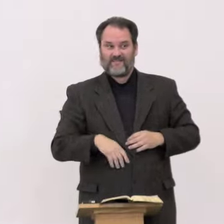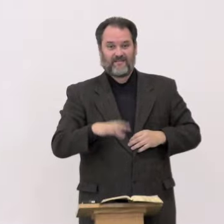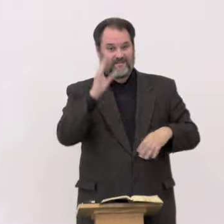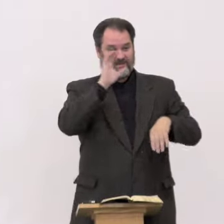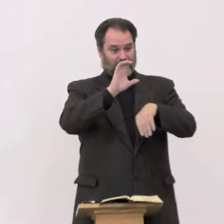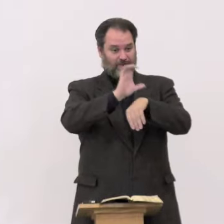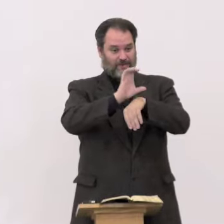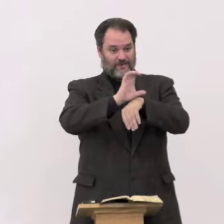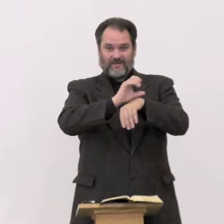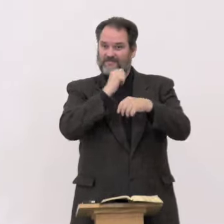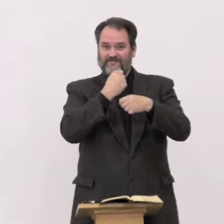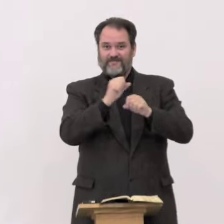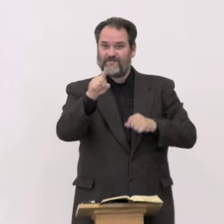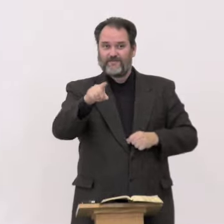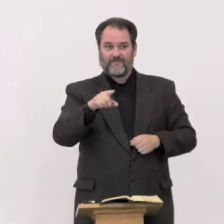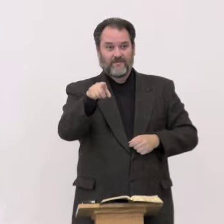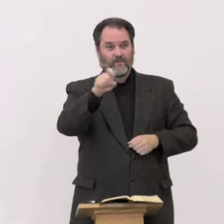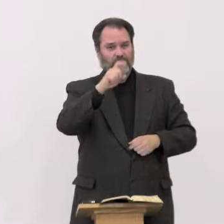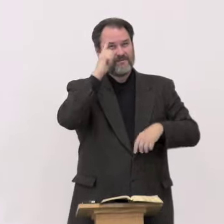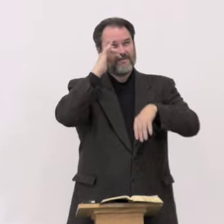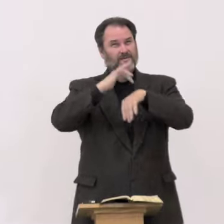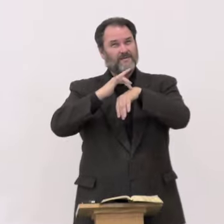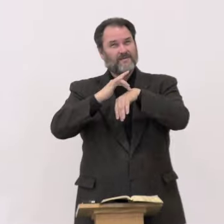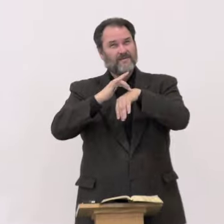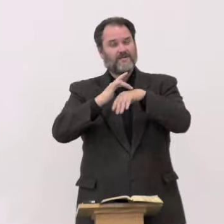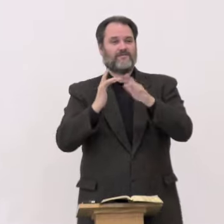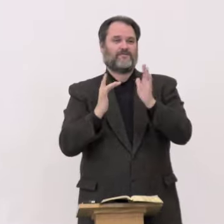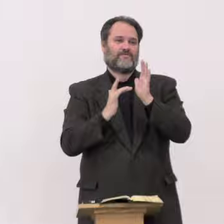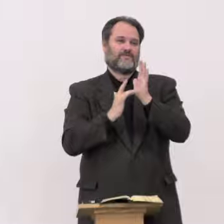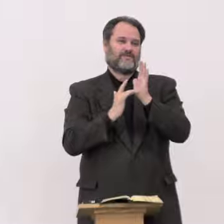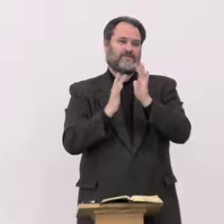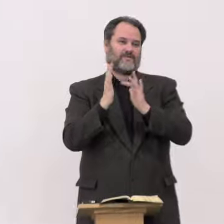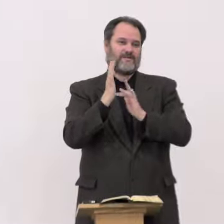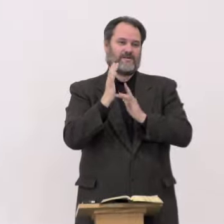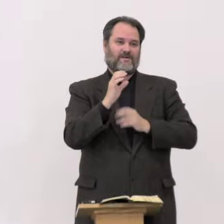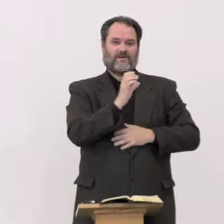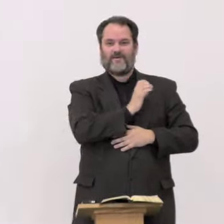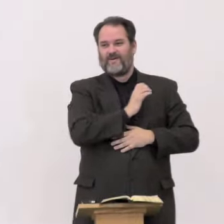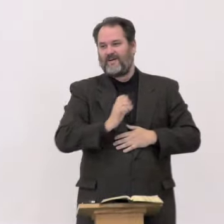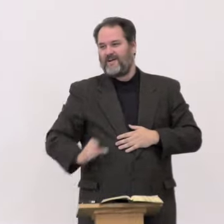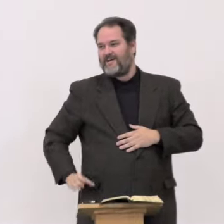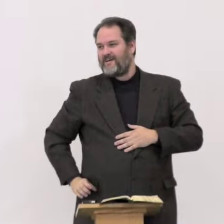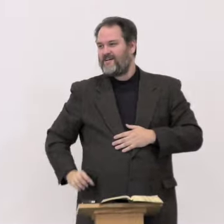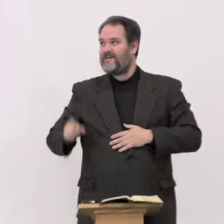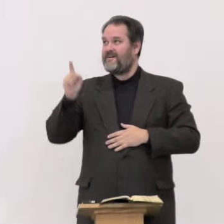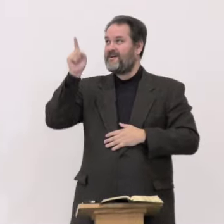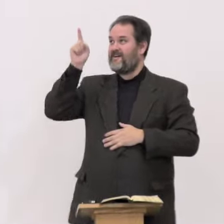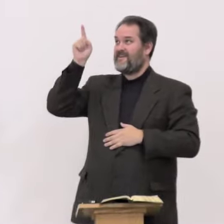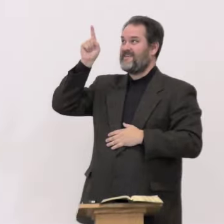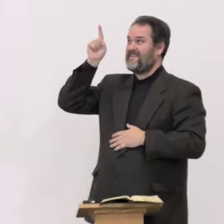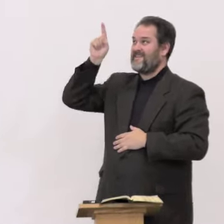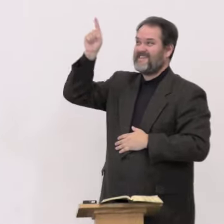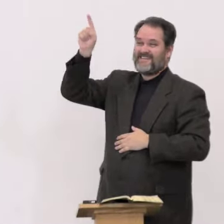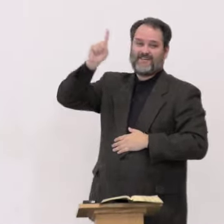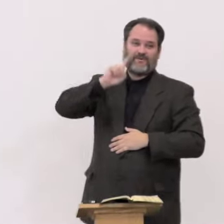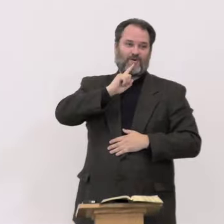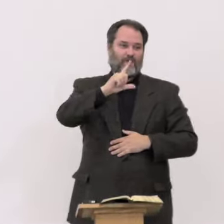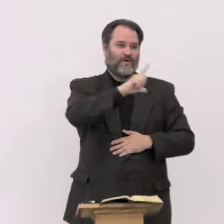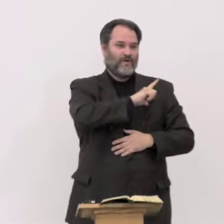your heart can be evil. You know, church doesn't say that you have to keep thinking about Jesus Christ. He